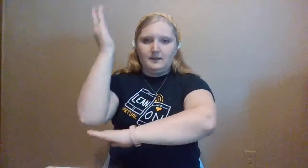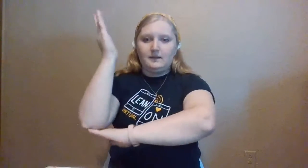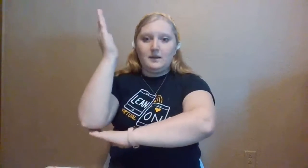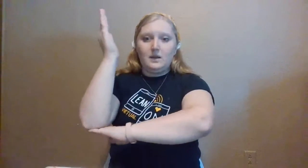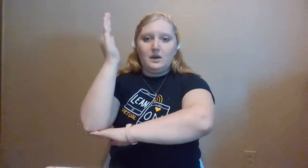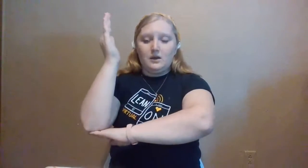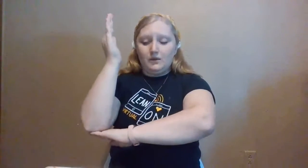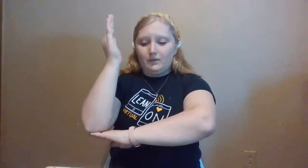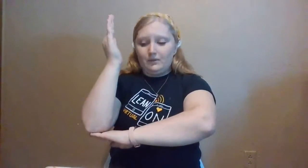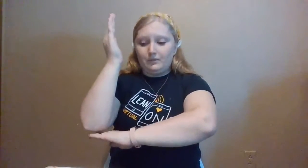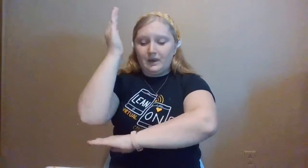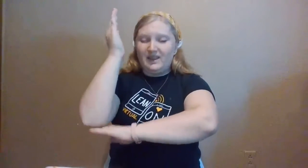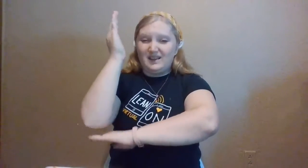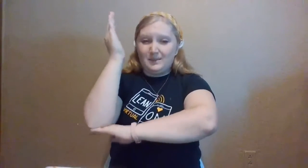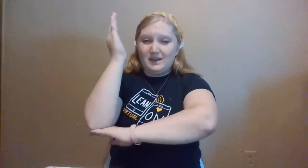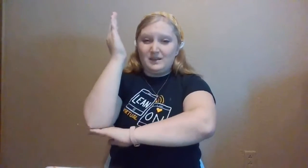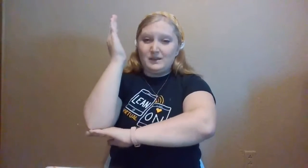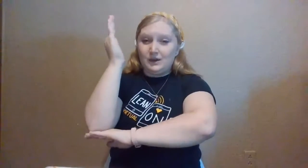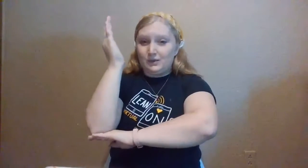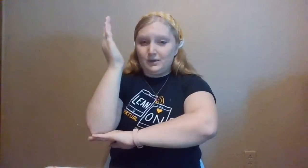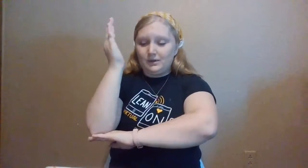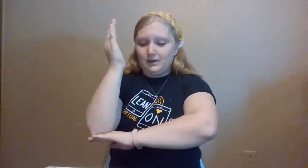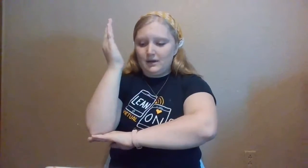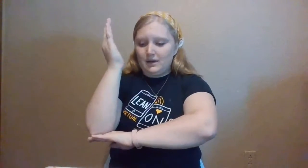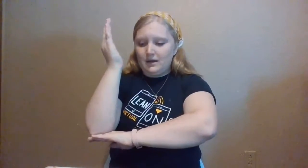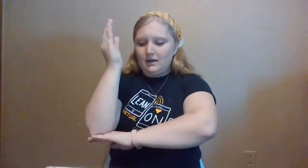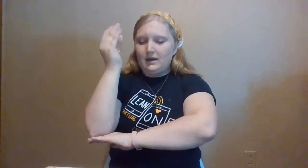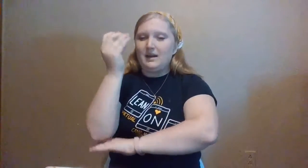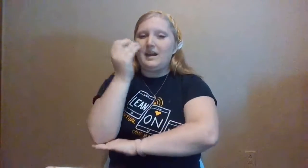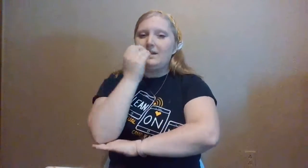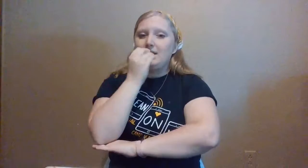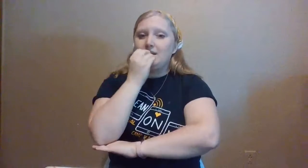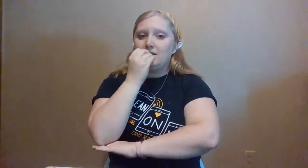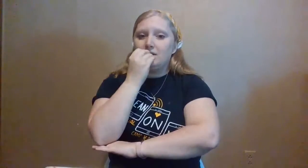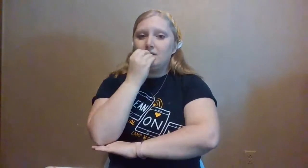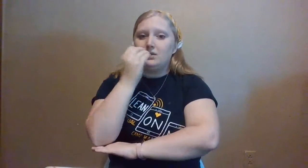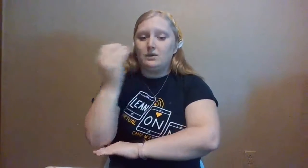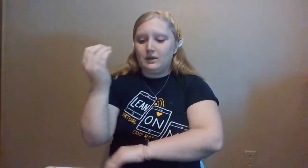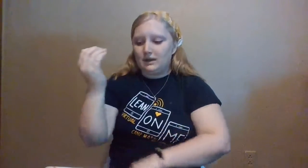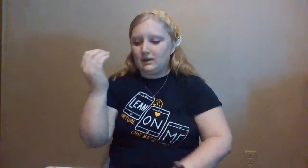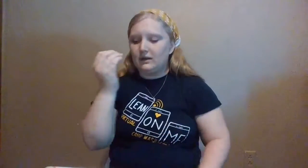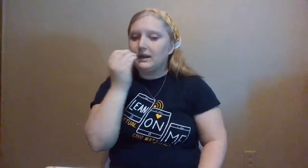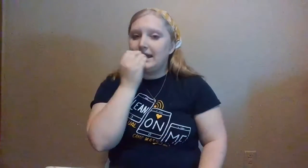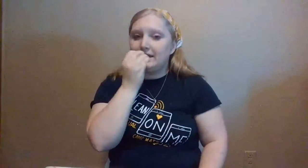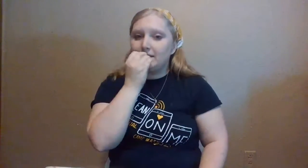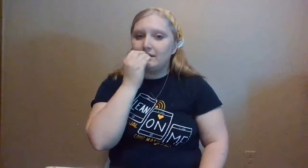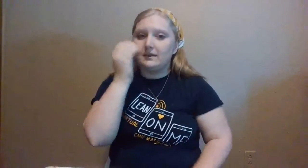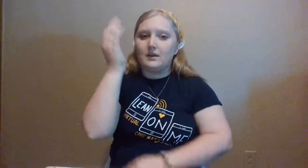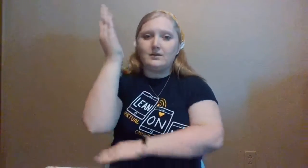this, and this means noon. And then you eat.